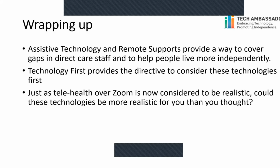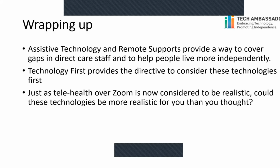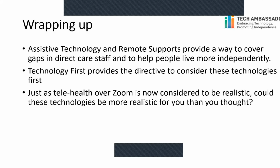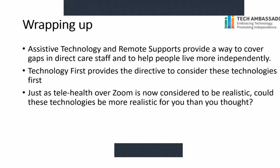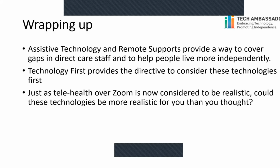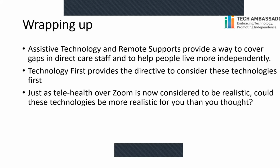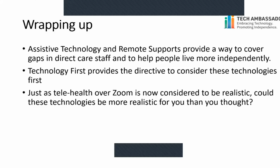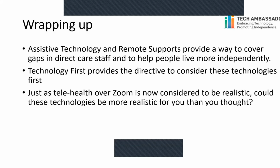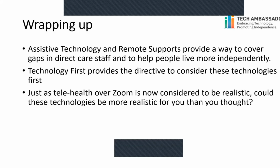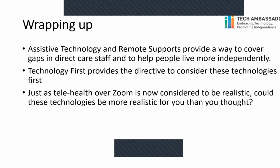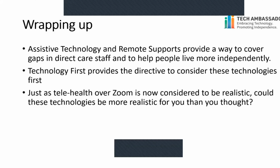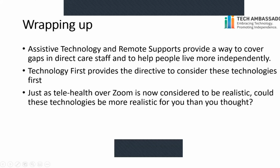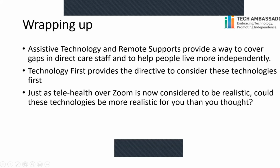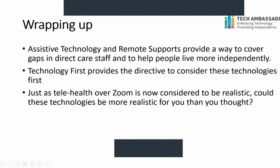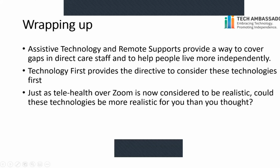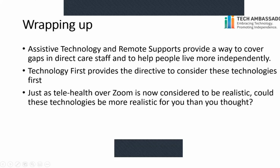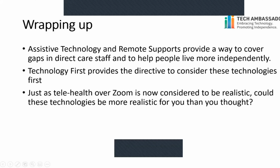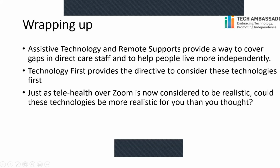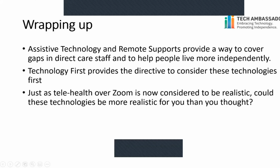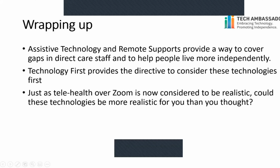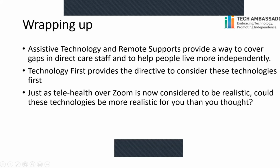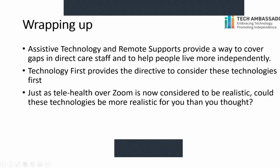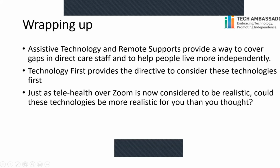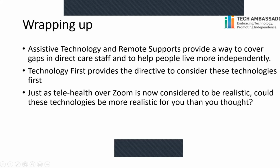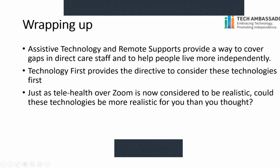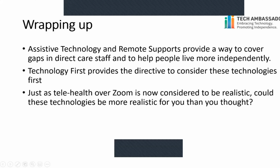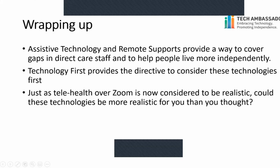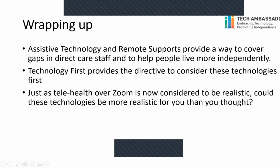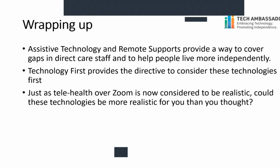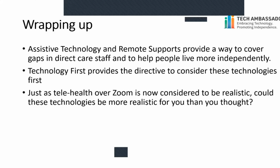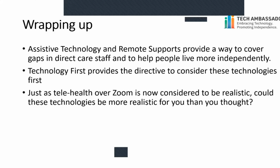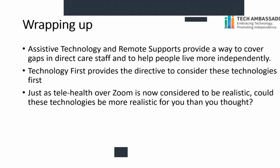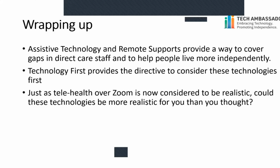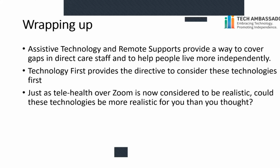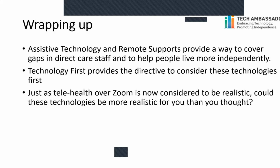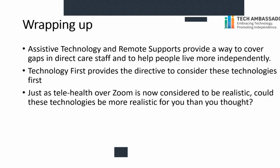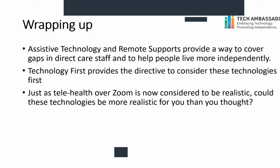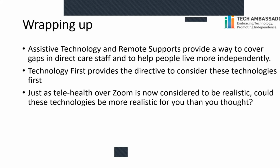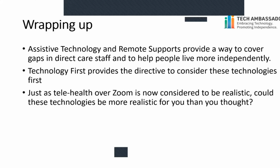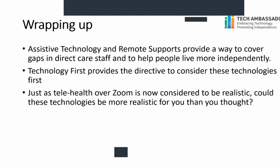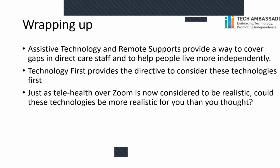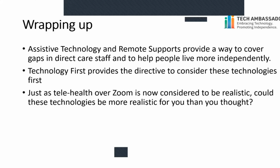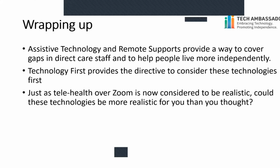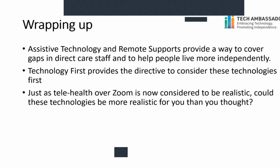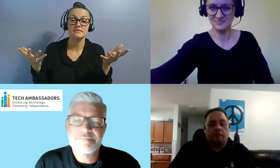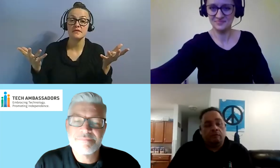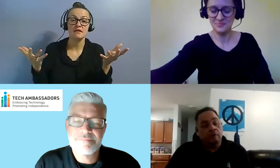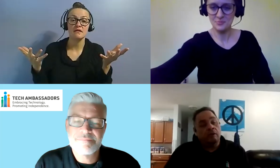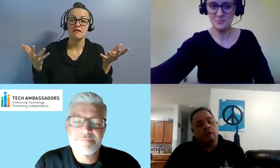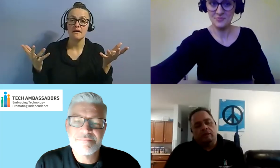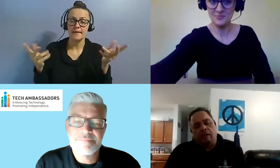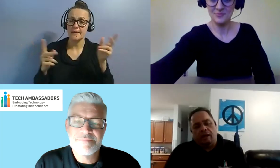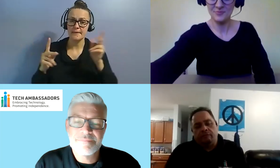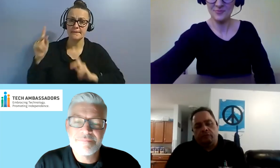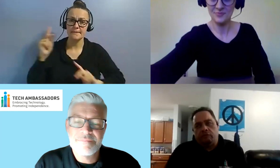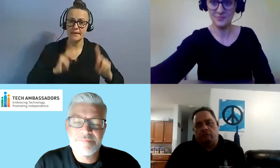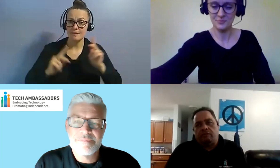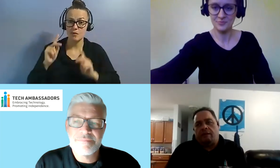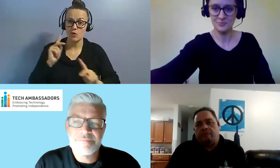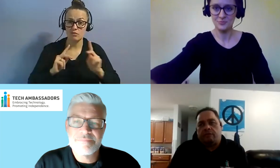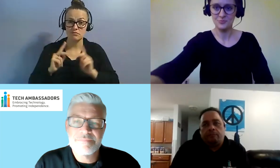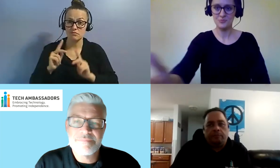available today can help people in all aspects of their life.